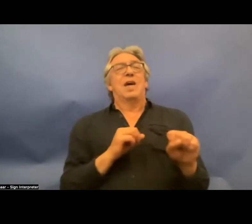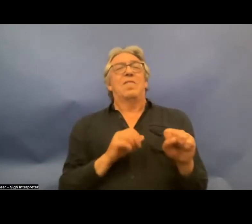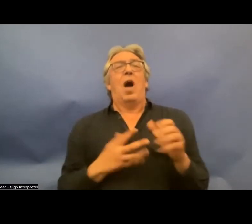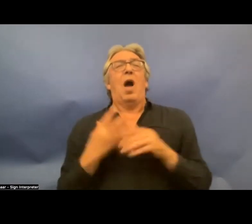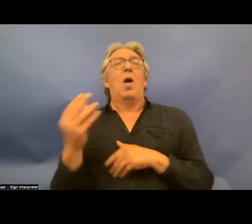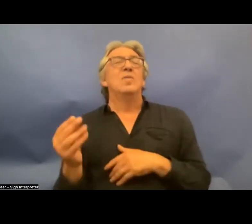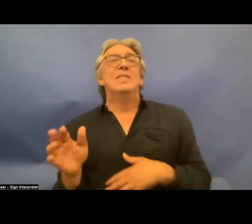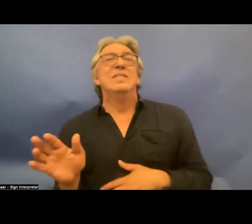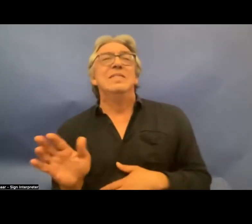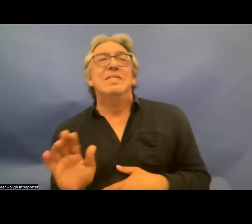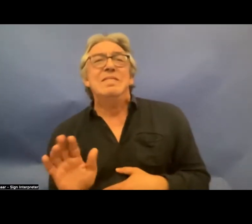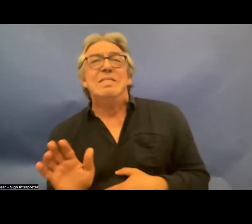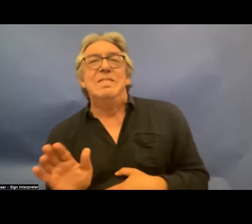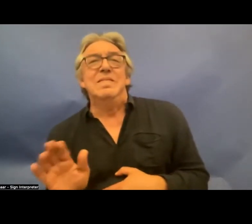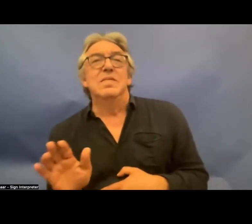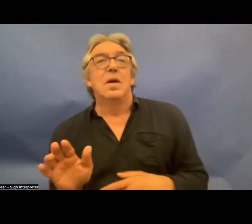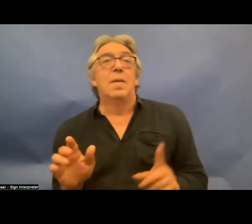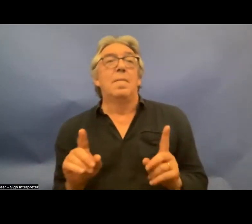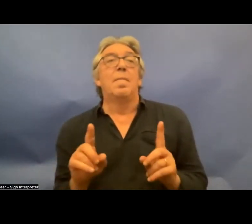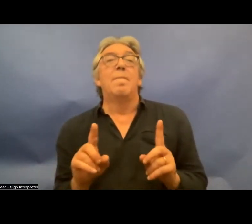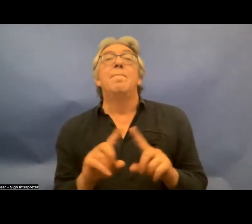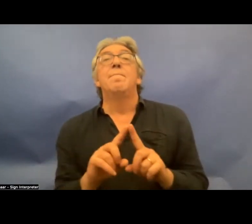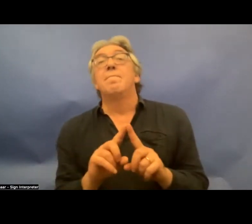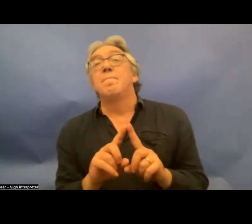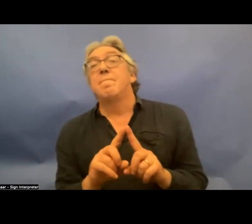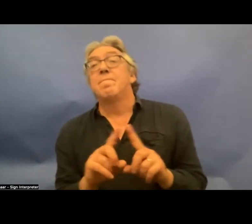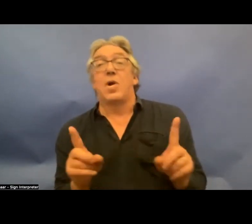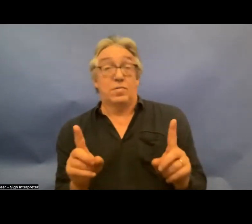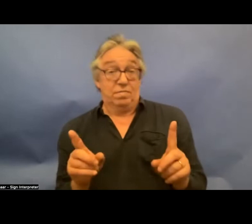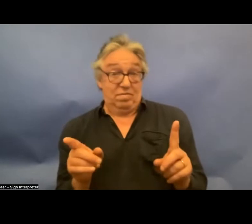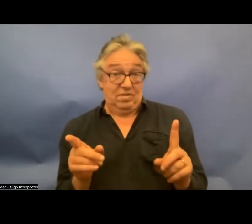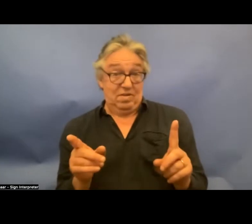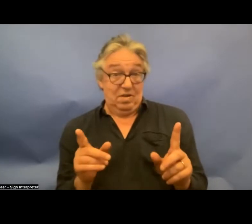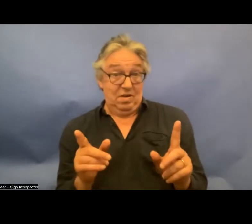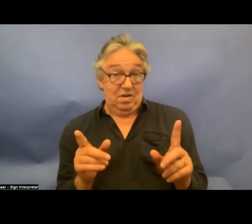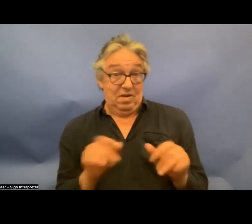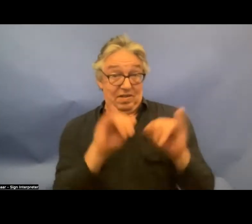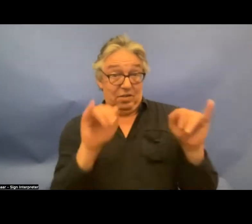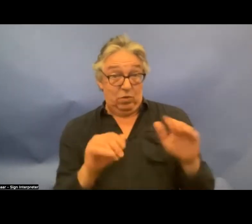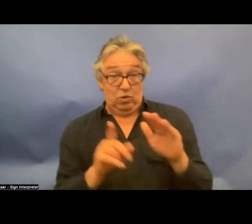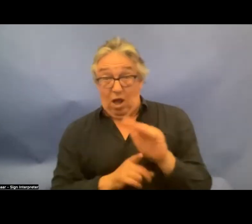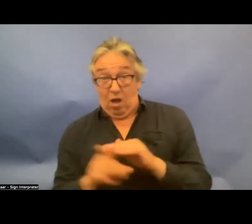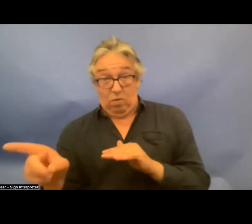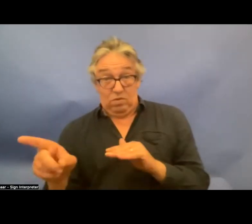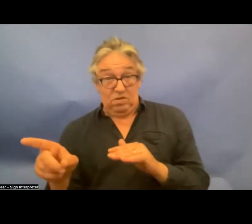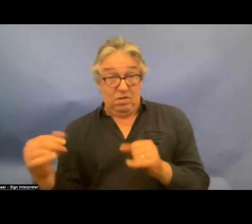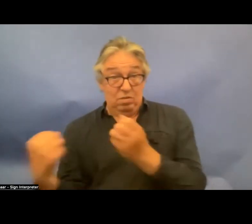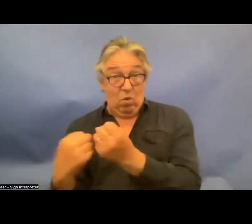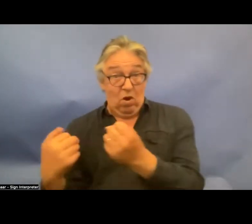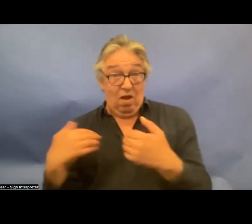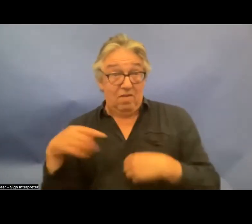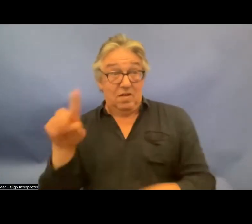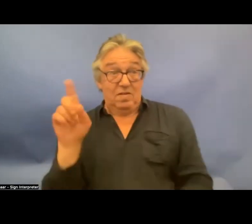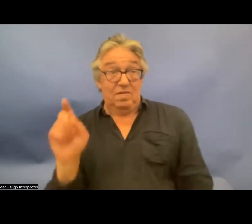own homes. The process for deinstitutionalization started already back in the 80s, and then it continued in